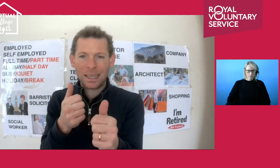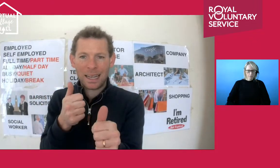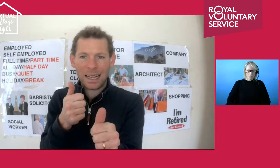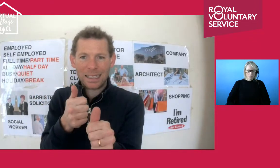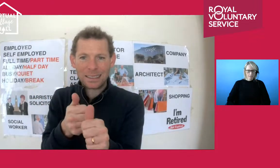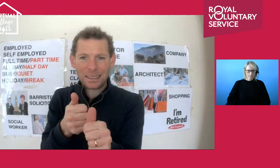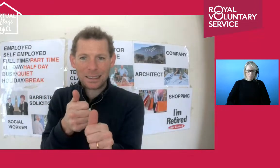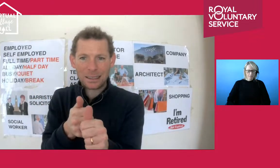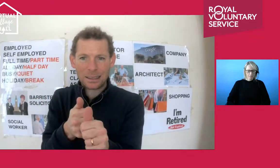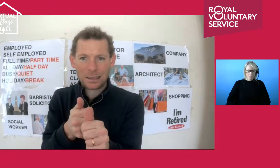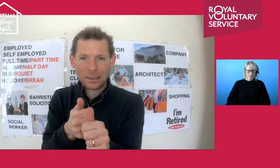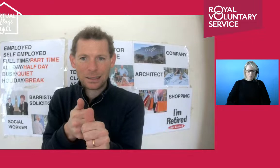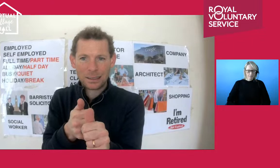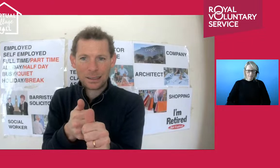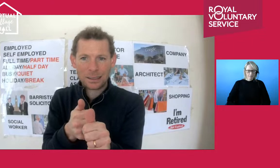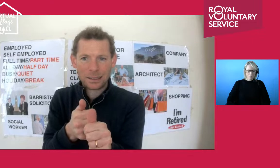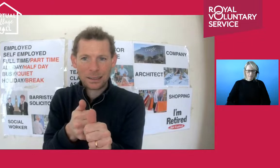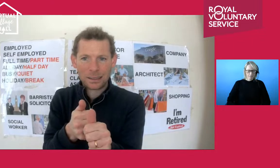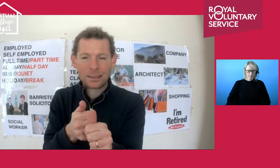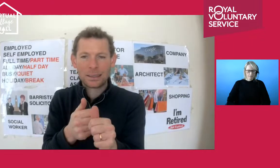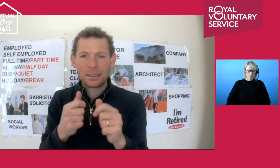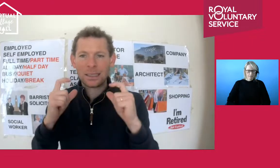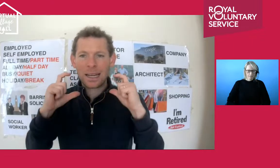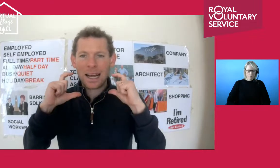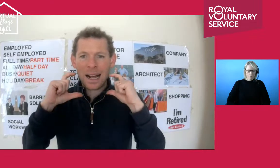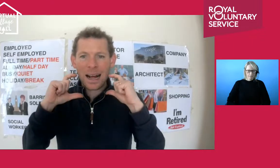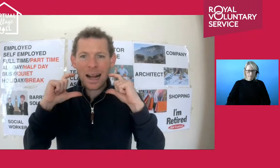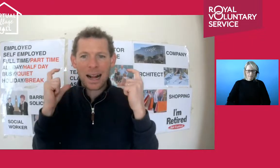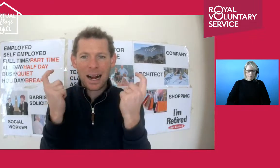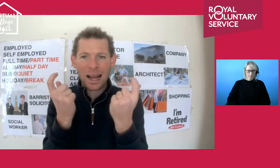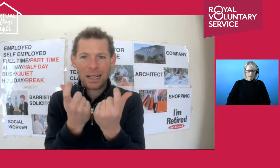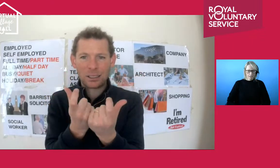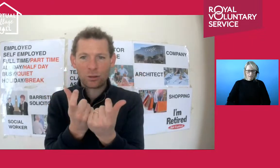Classroom assistant.